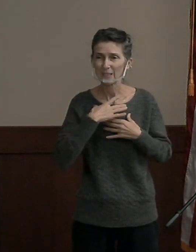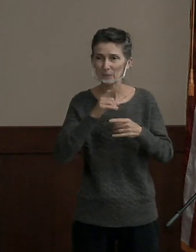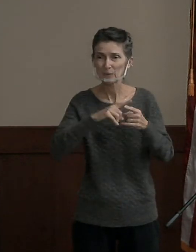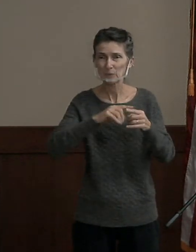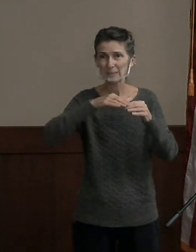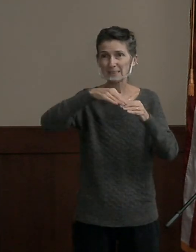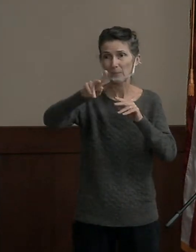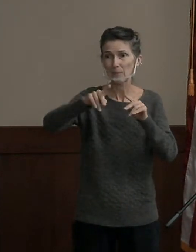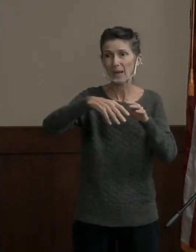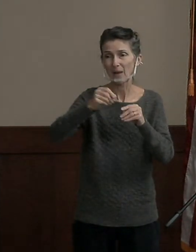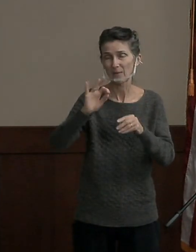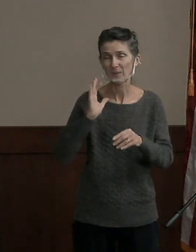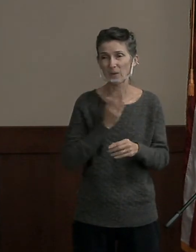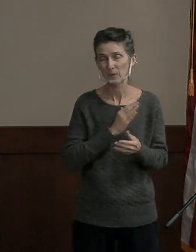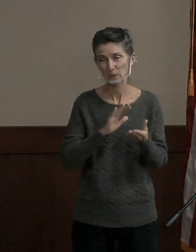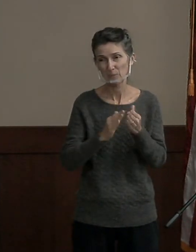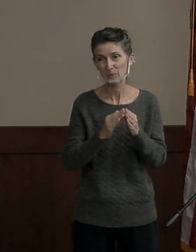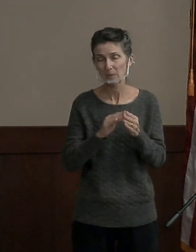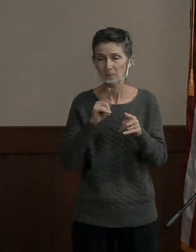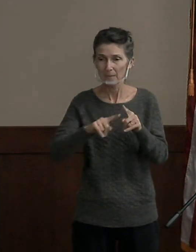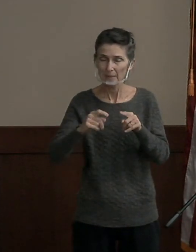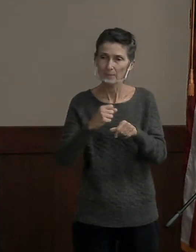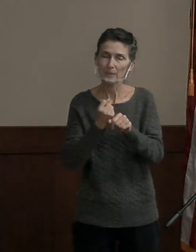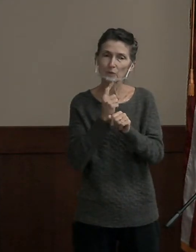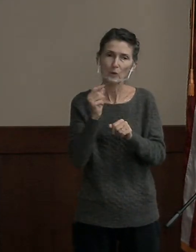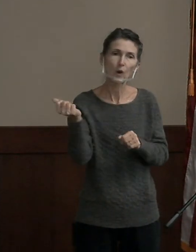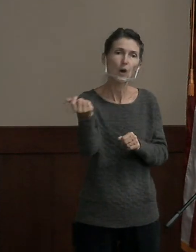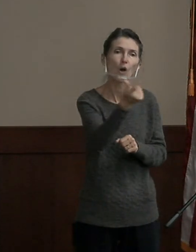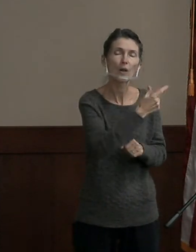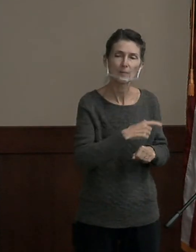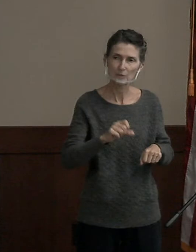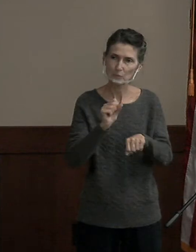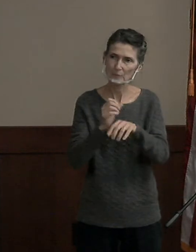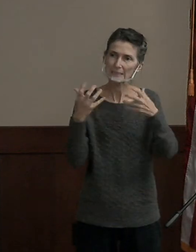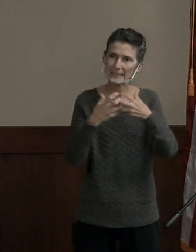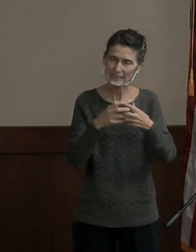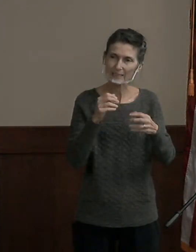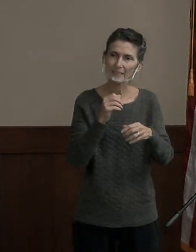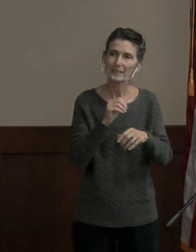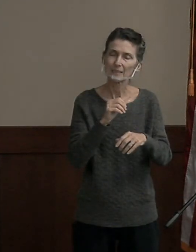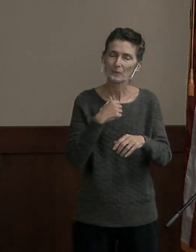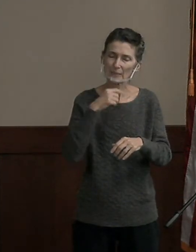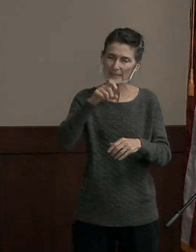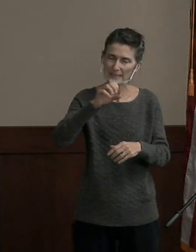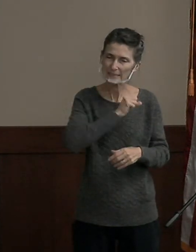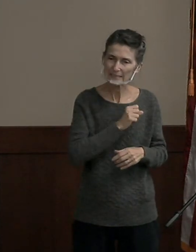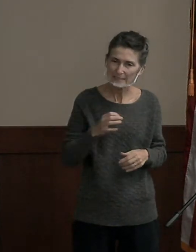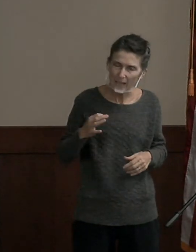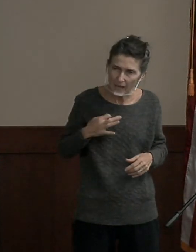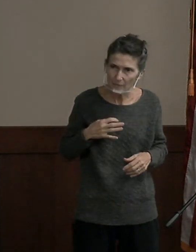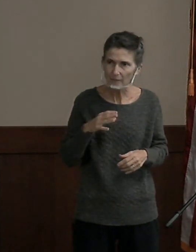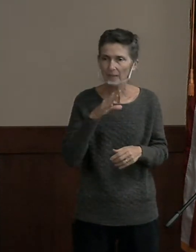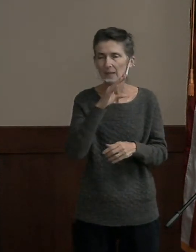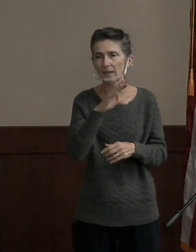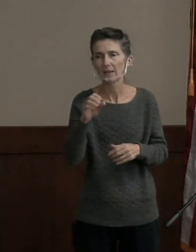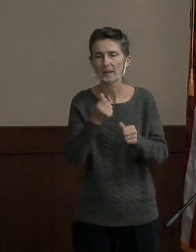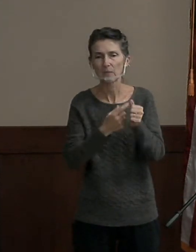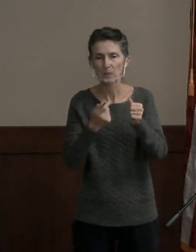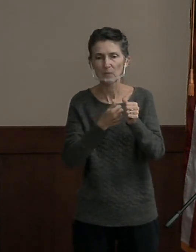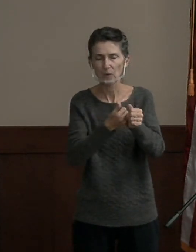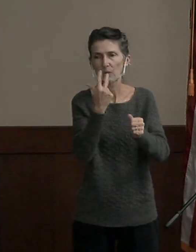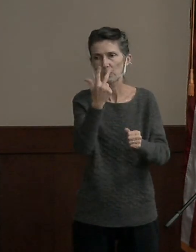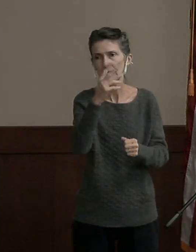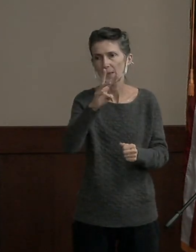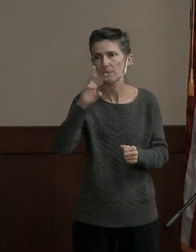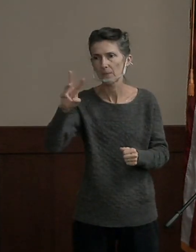people out of our community. But it's going to take all of us to make sure that that happens right, because we need the staff and we need everybody following the 3 Ws.